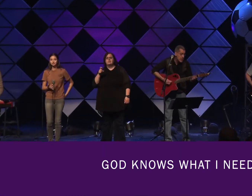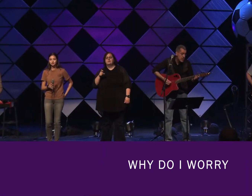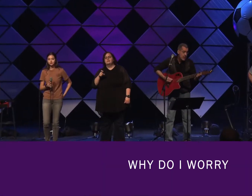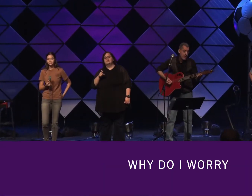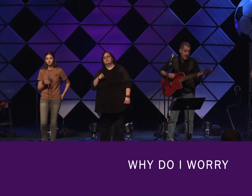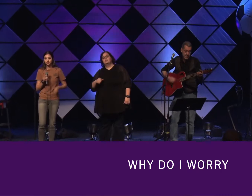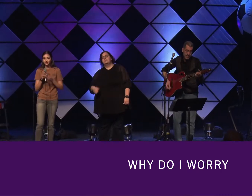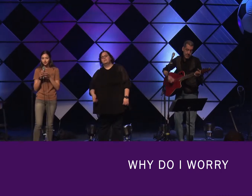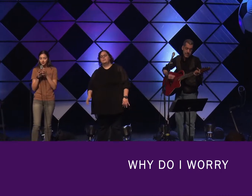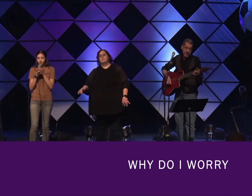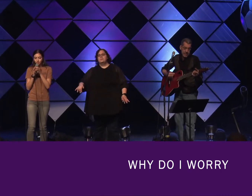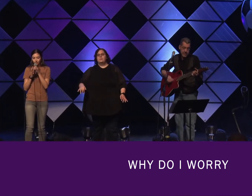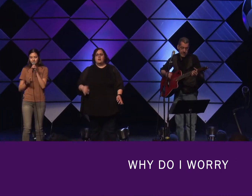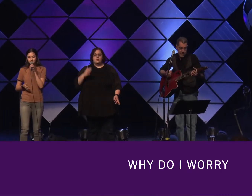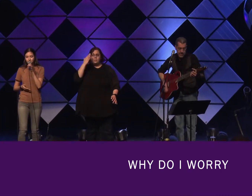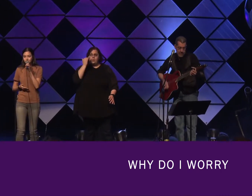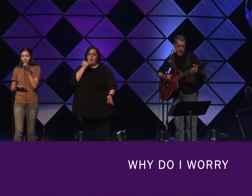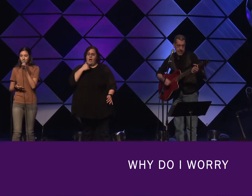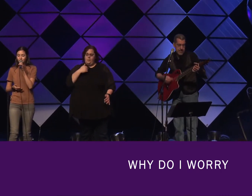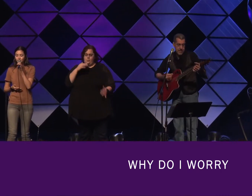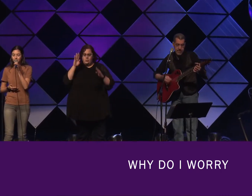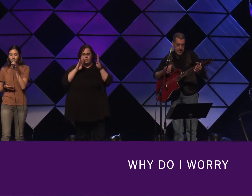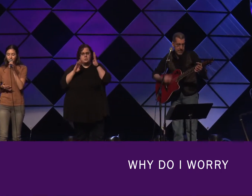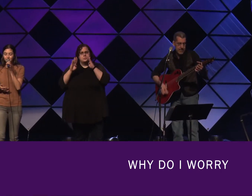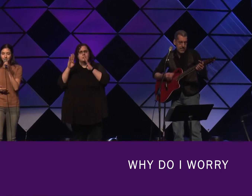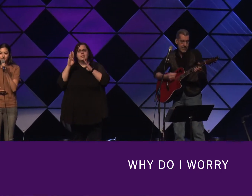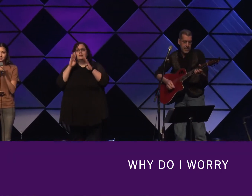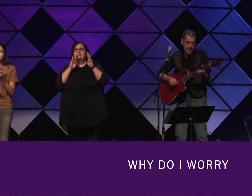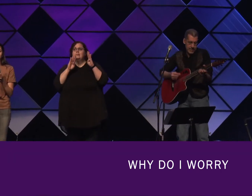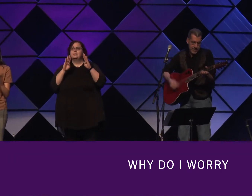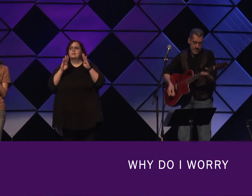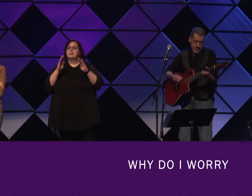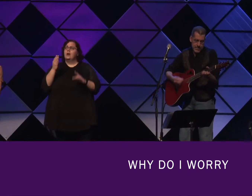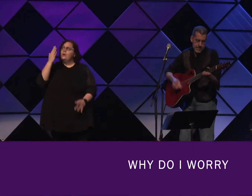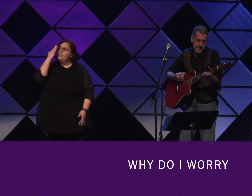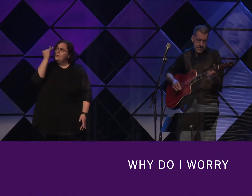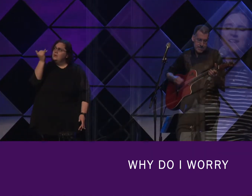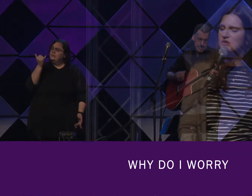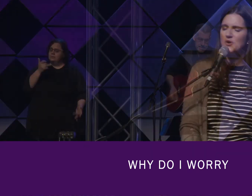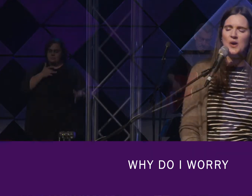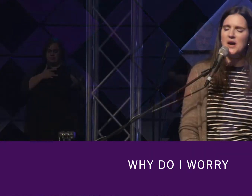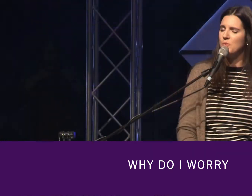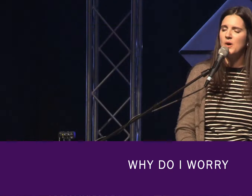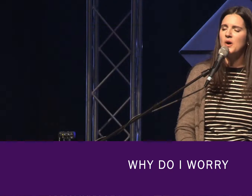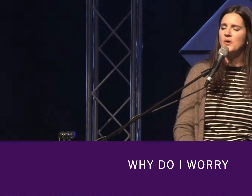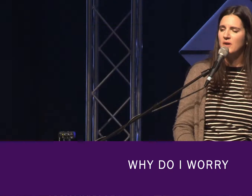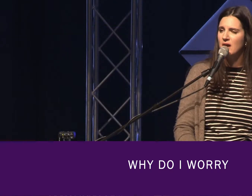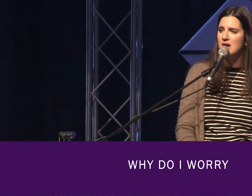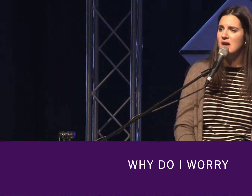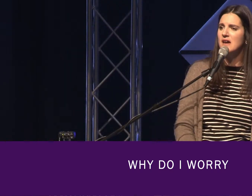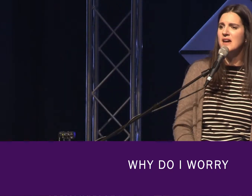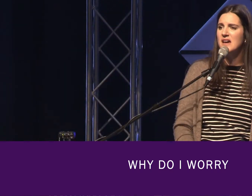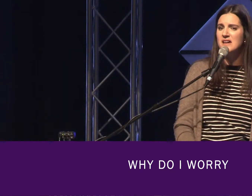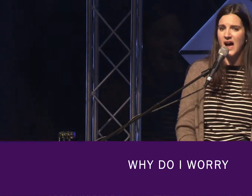need. Yes. Why do I worry? Why do I